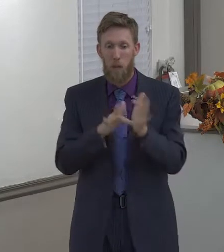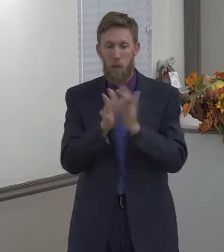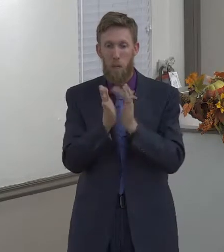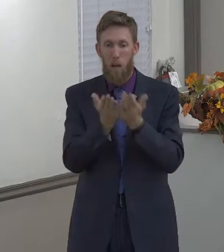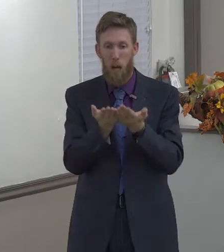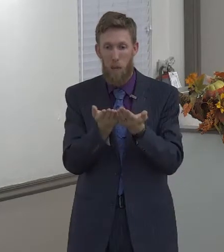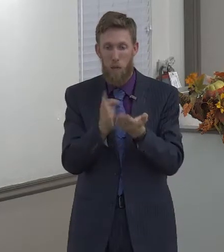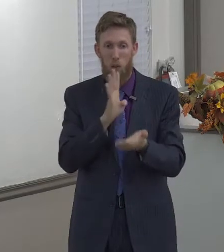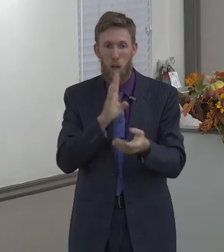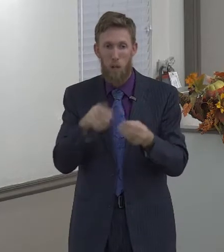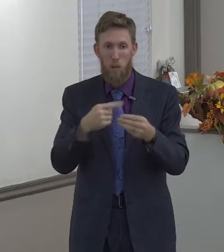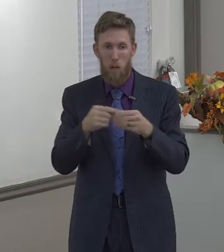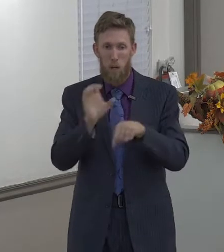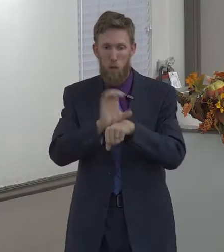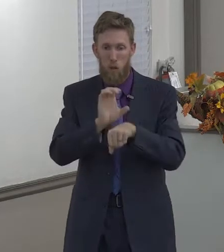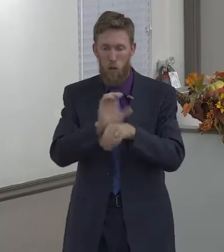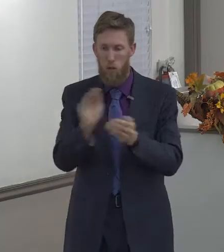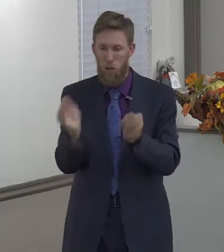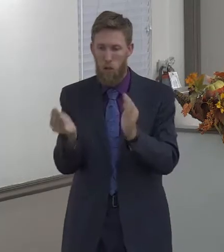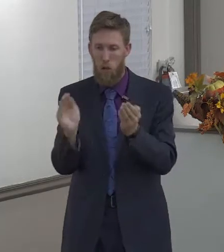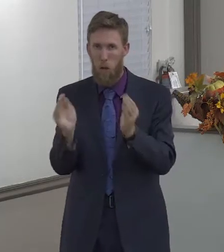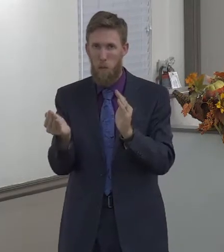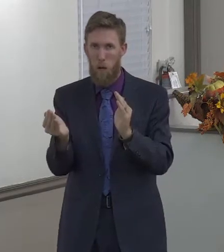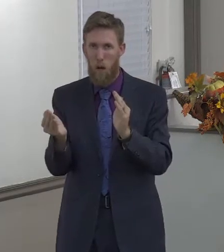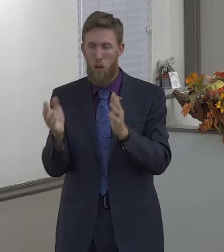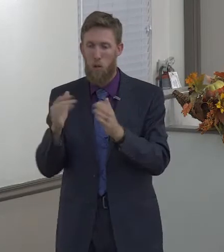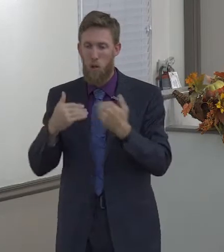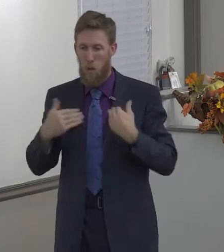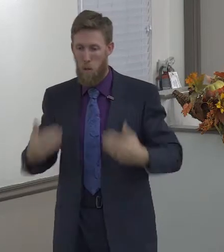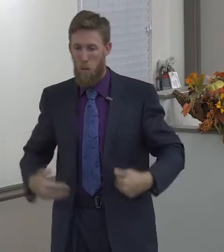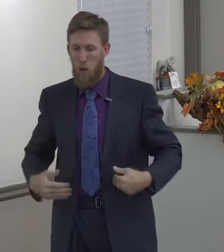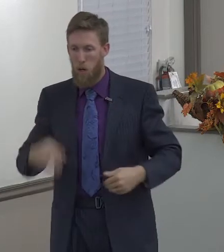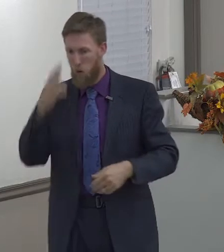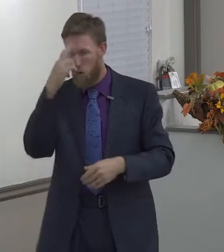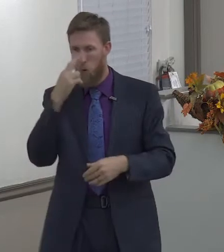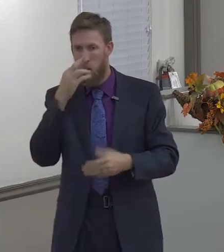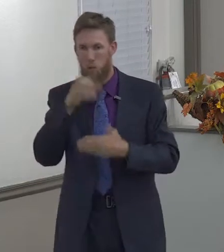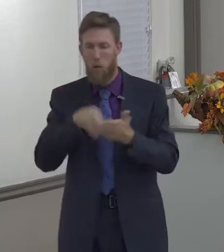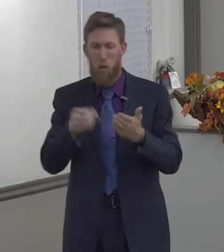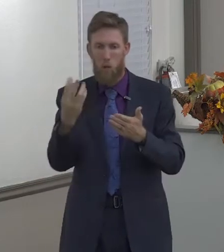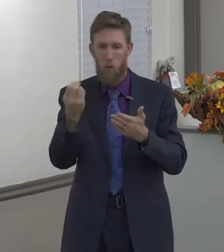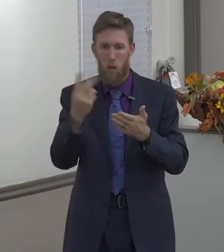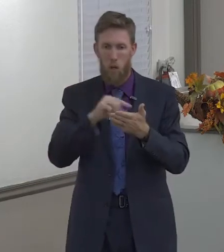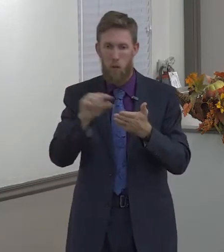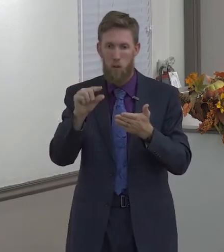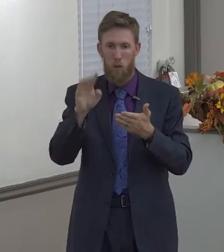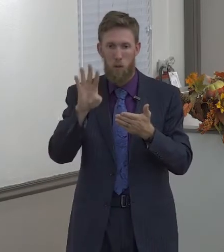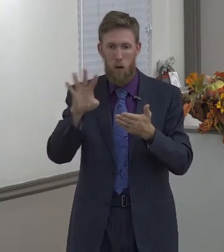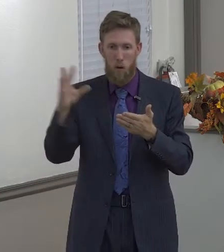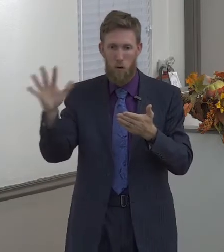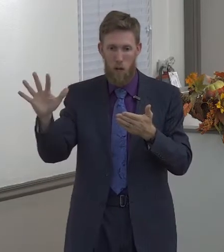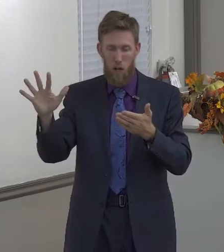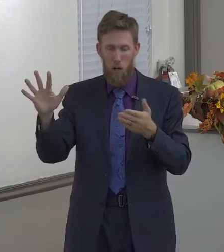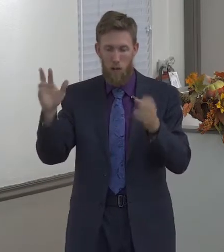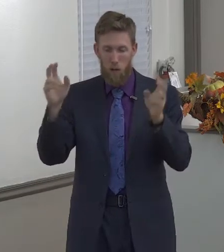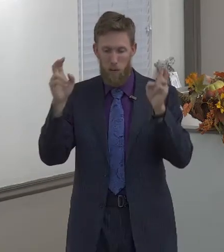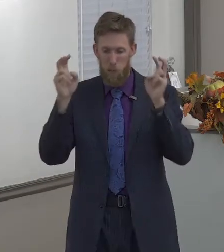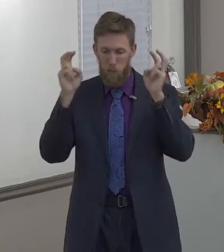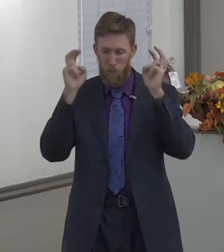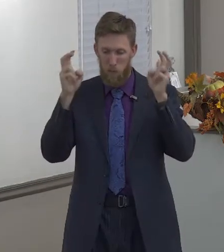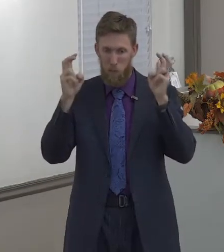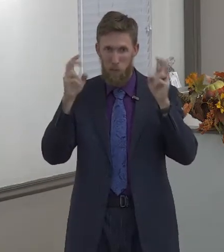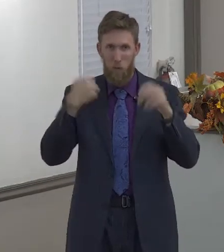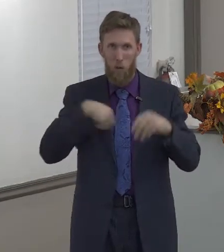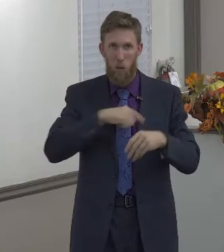"For as we have many members in one body, and all members have not the same office, so we being many are one body in Christ, and every